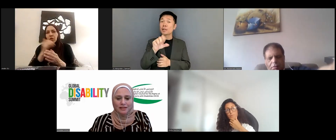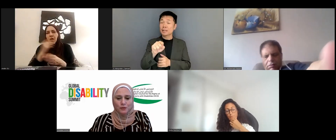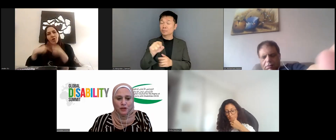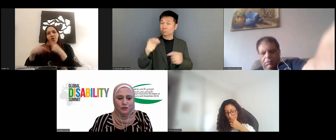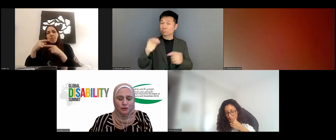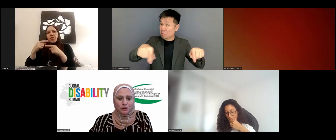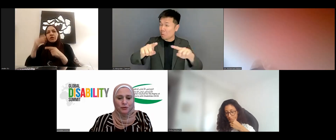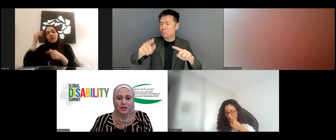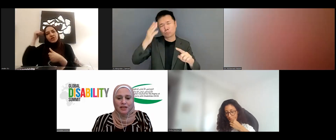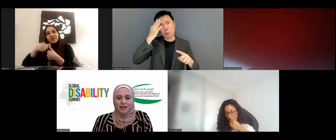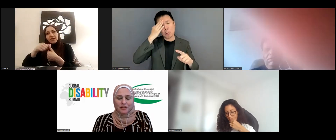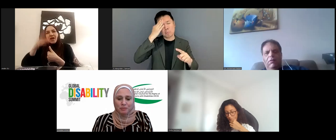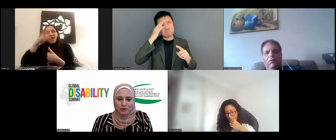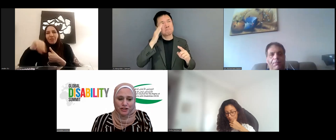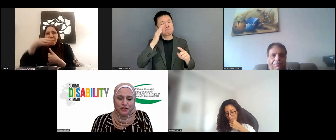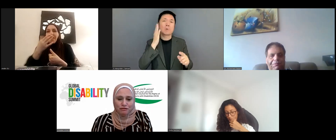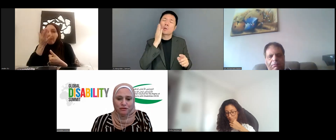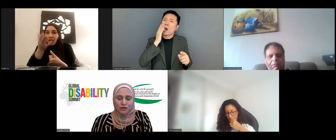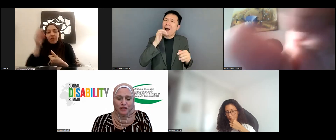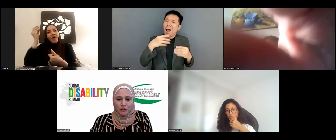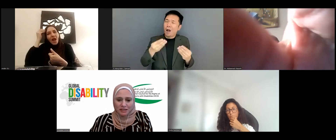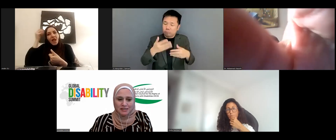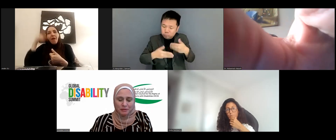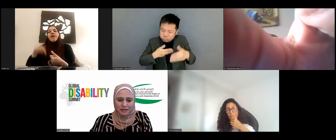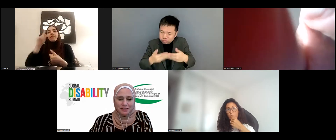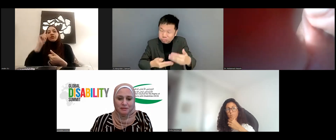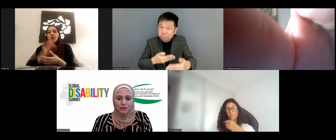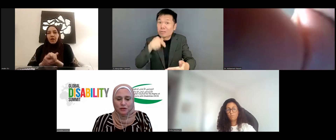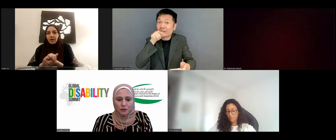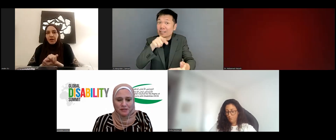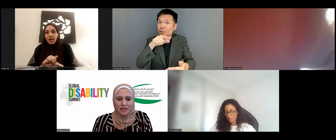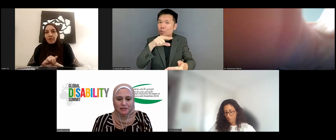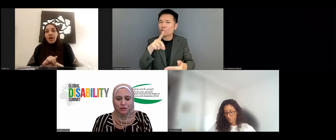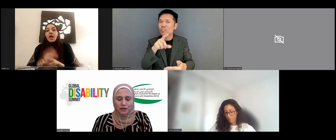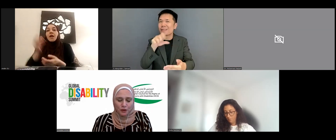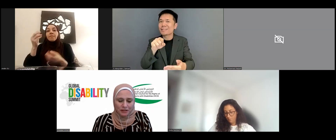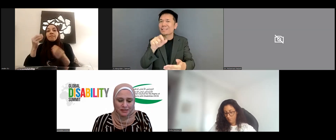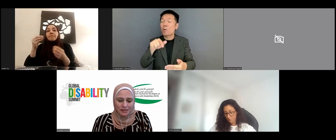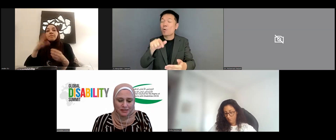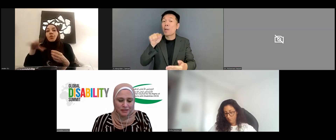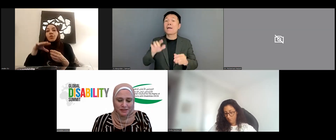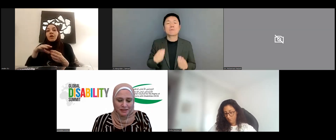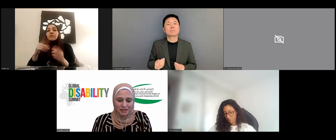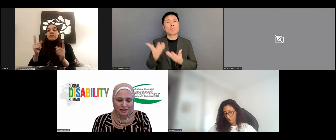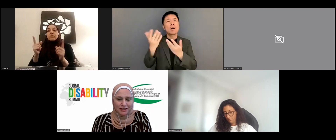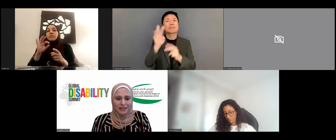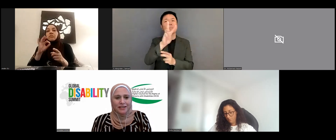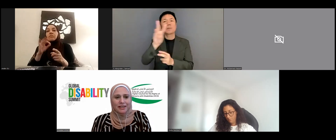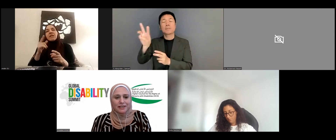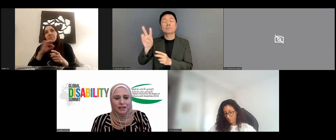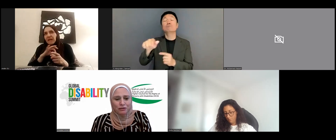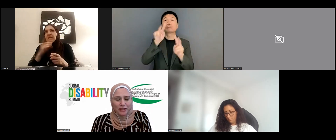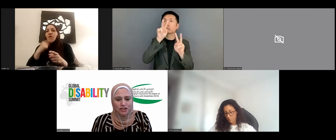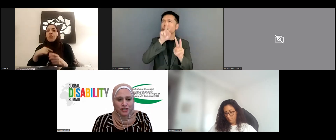more as we go through the preparation for the Global Disability Summit on the website for the Global Disability Summit. I think,